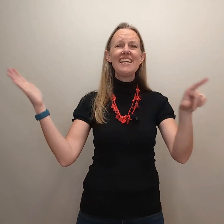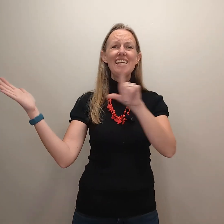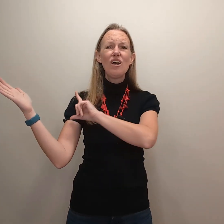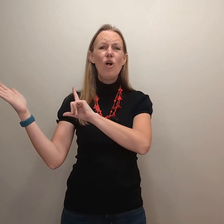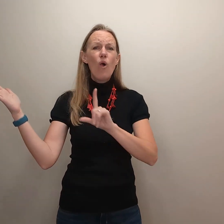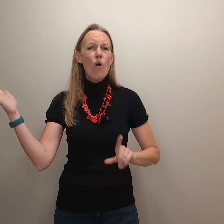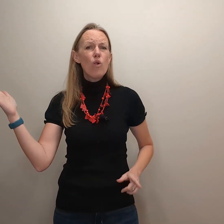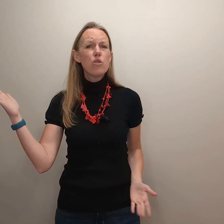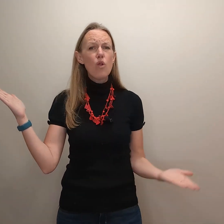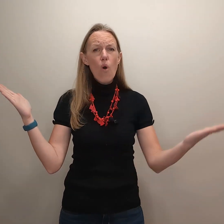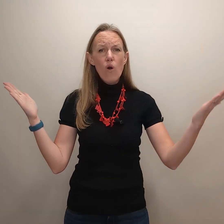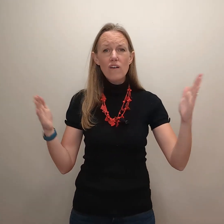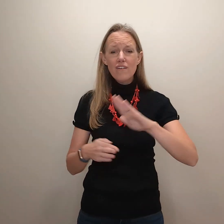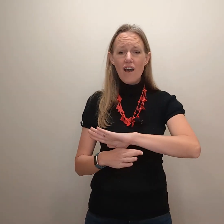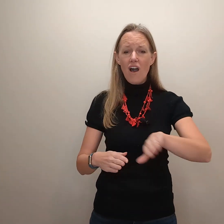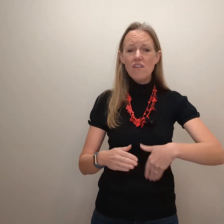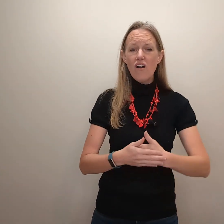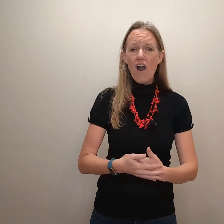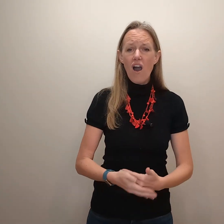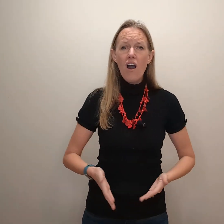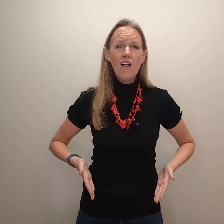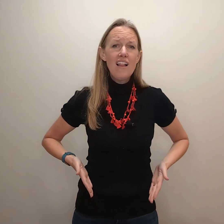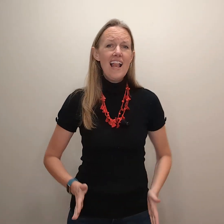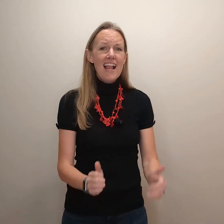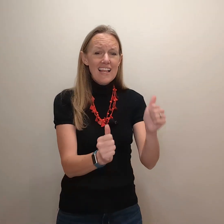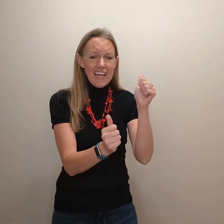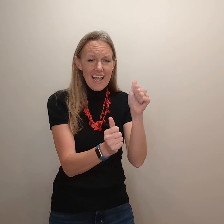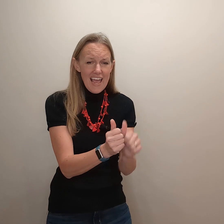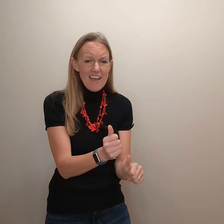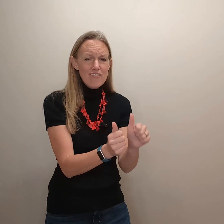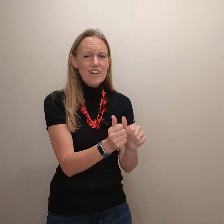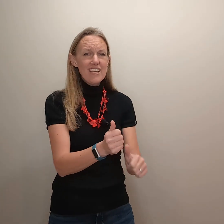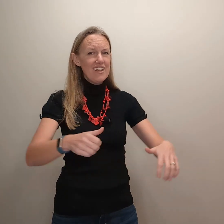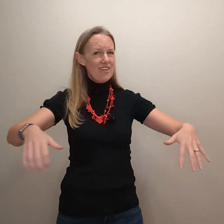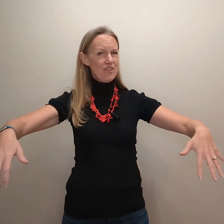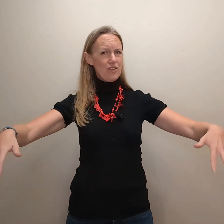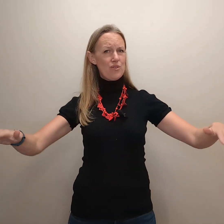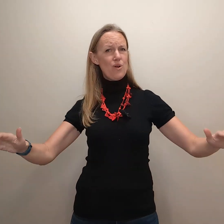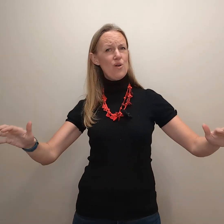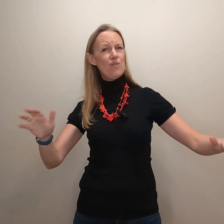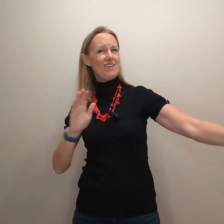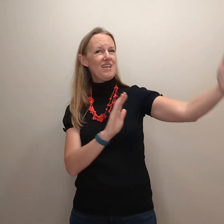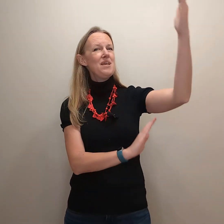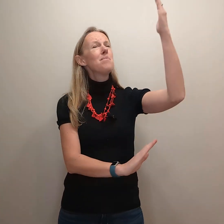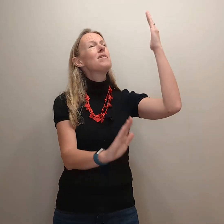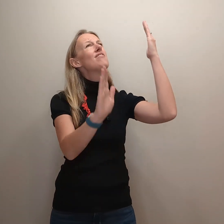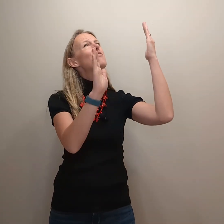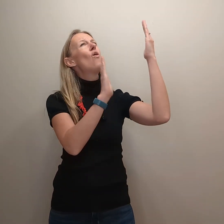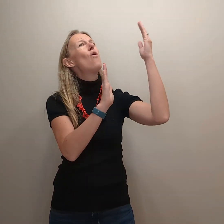Majesty, Lord of all, let every throne